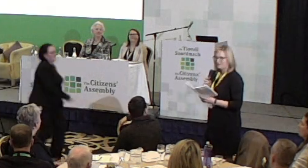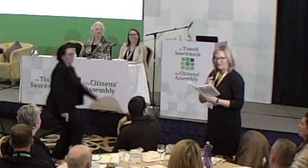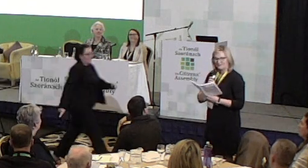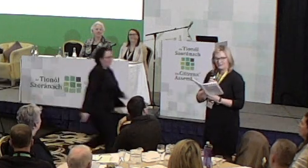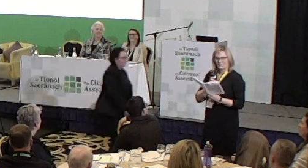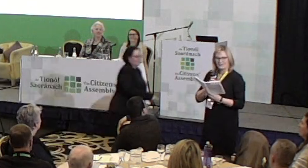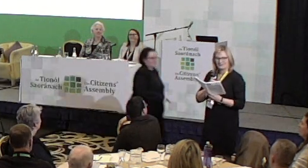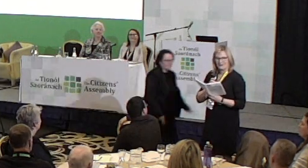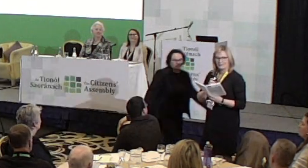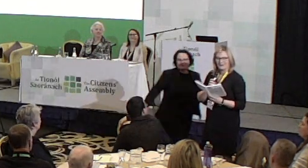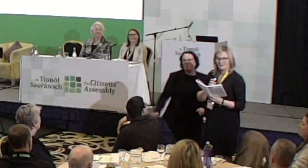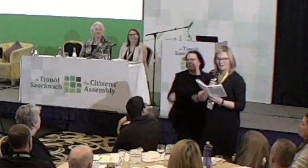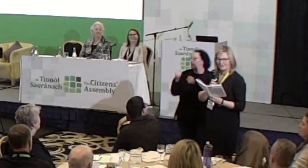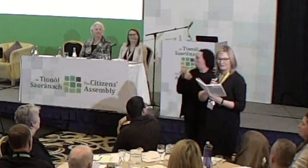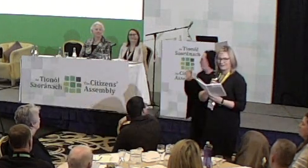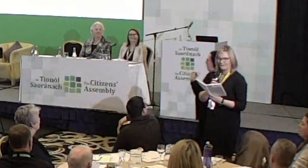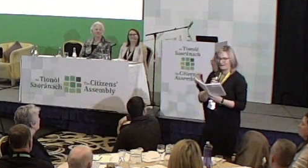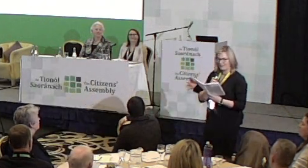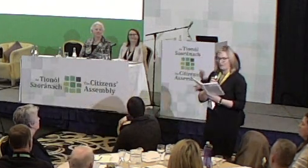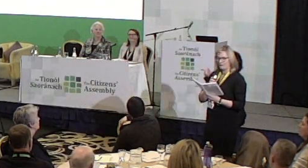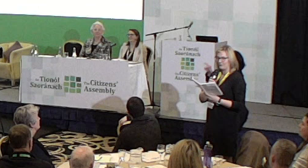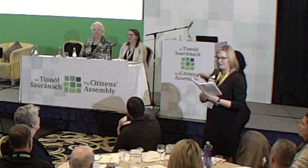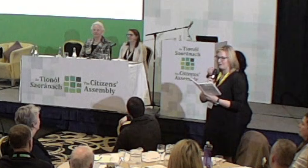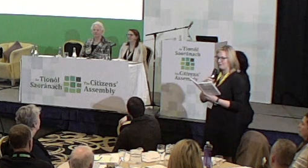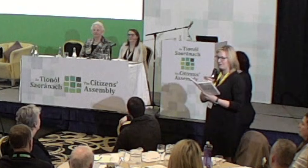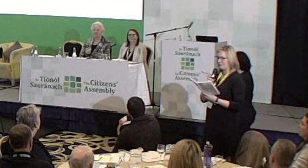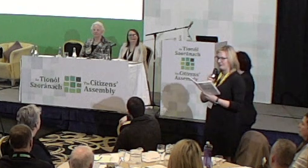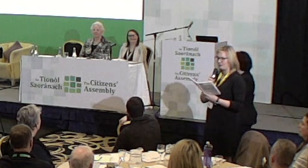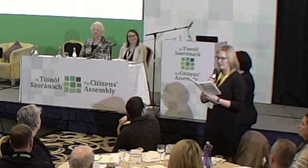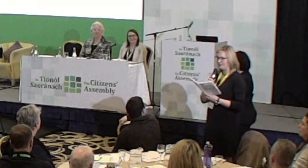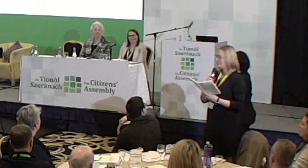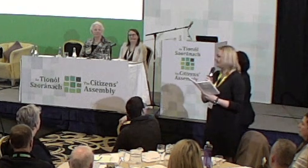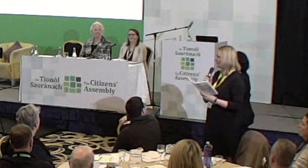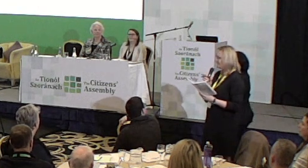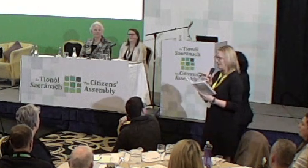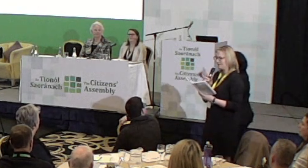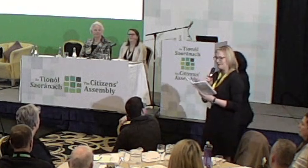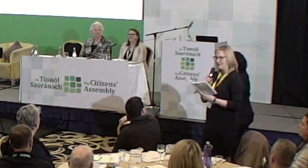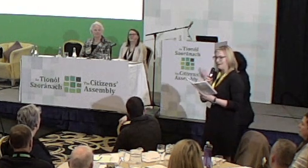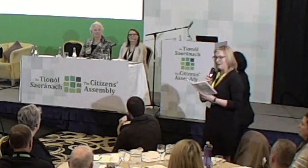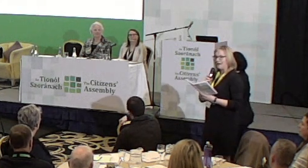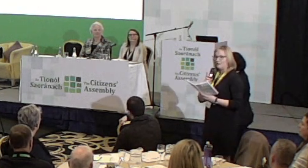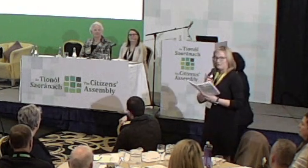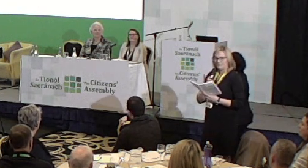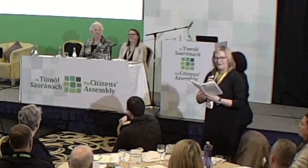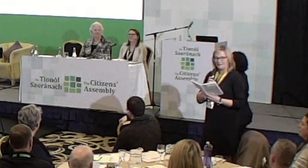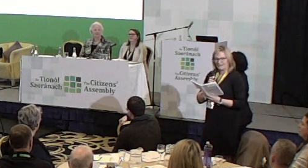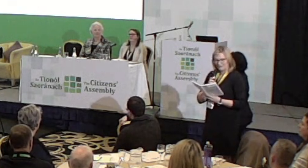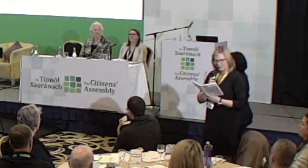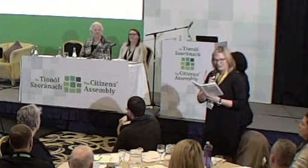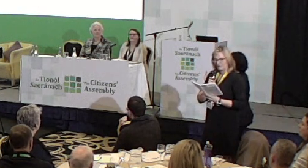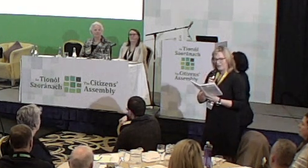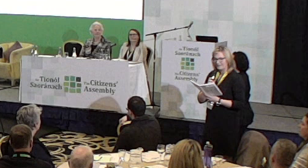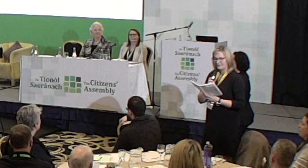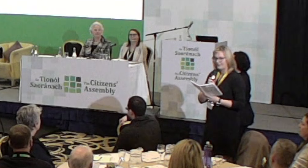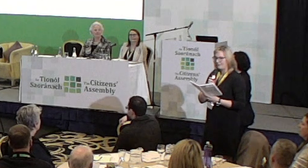All the citizens from this table acknowledged that they also felt gender inequalities still do exist. However, it's